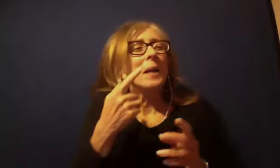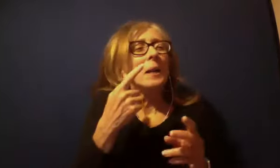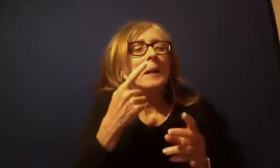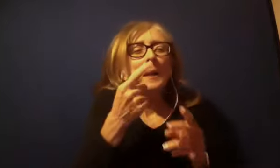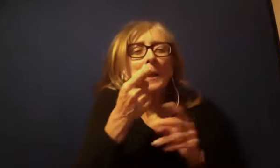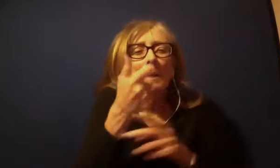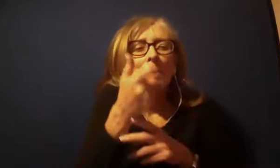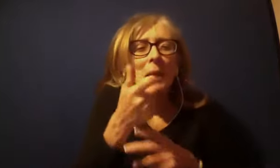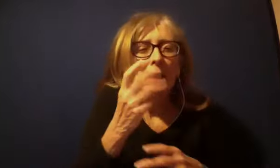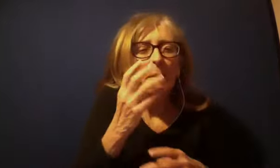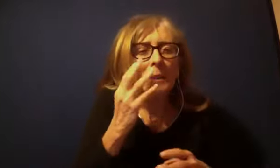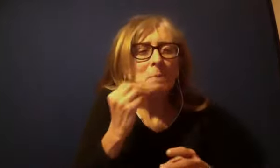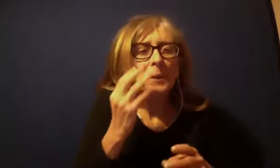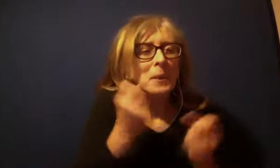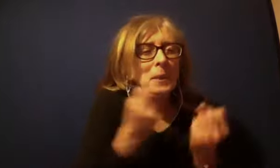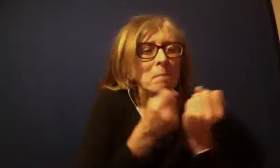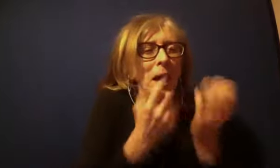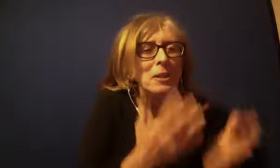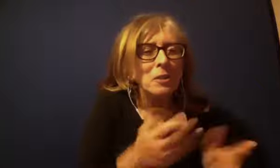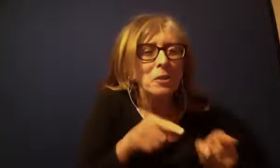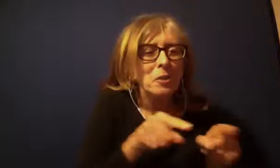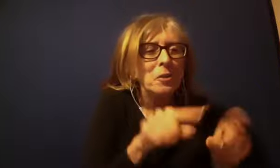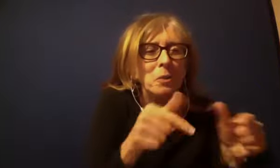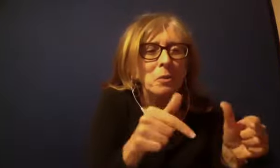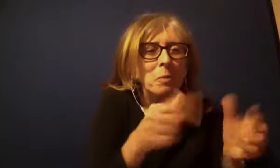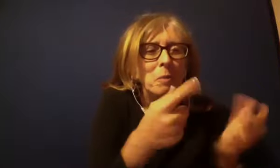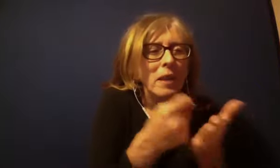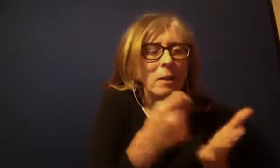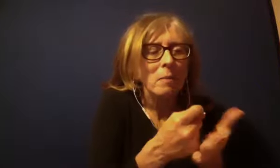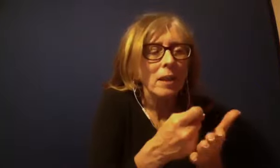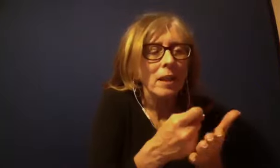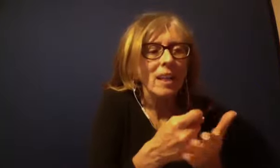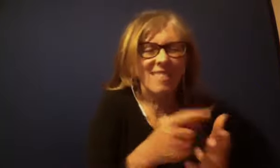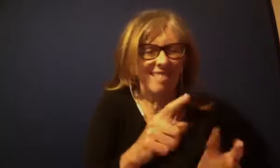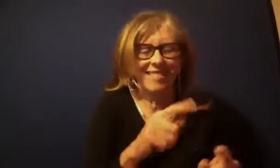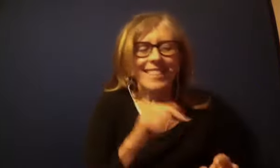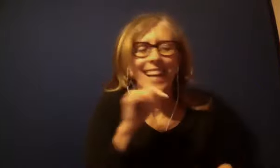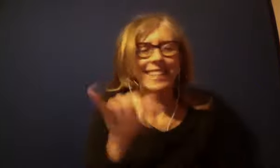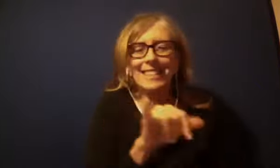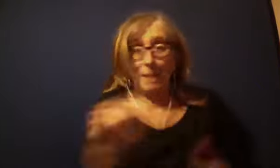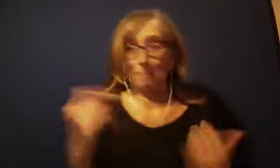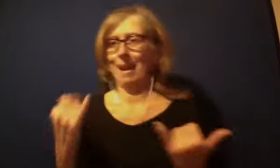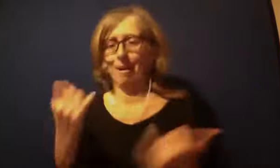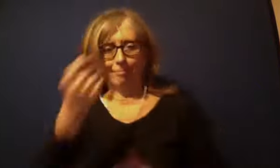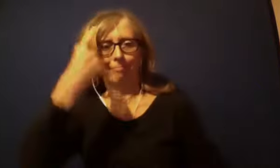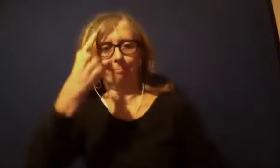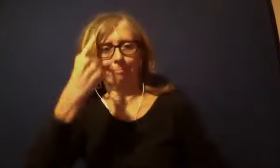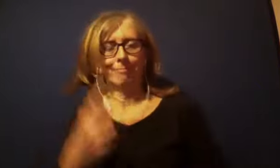that I got in the group therapy. When I went to Al-Anon, it was probably the